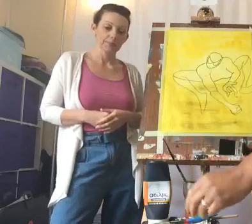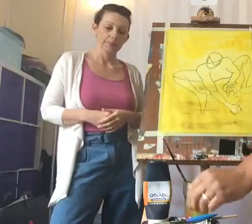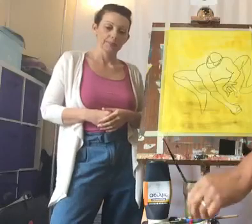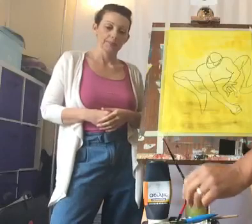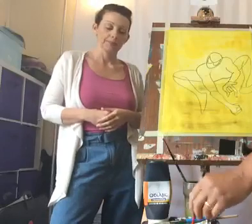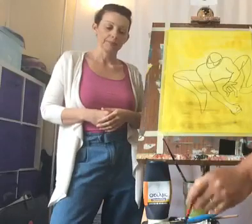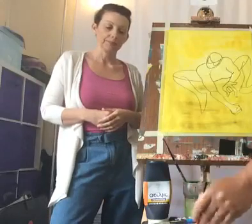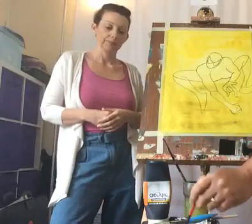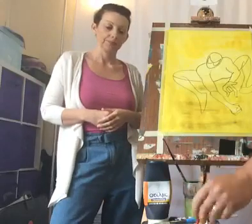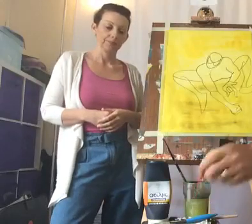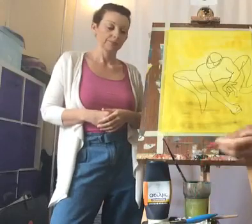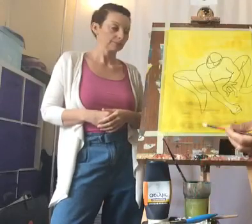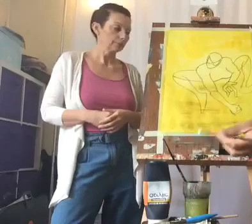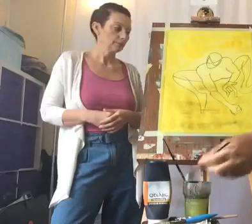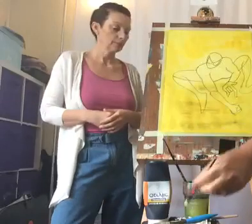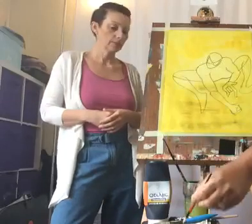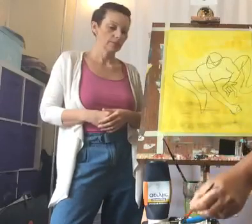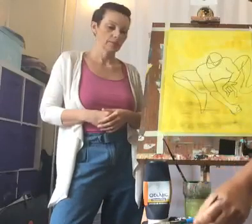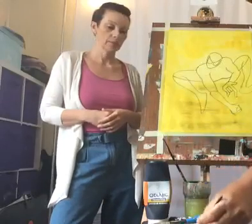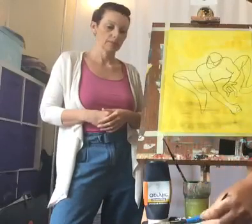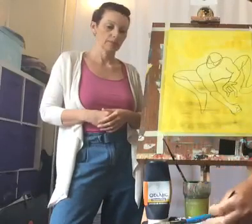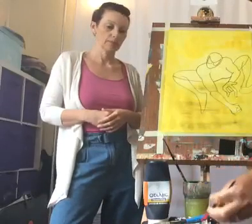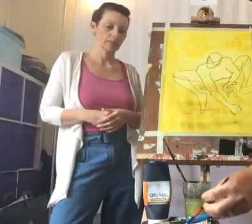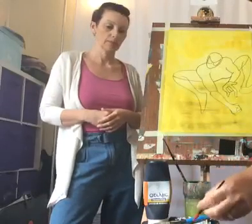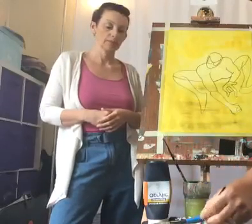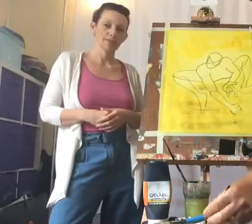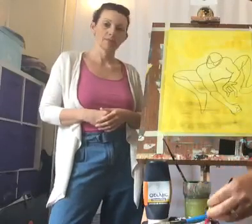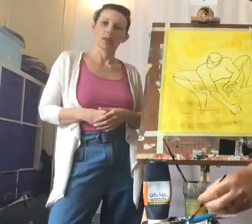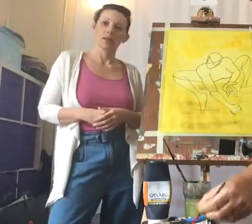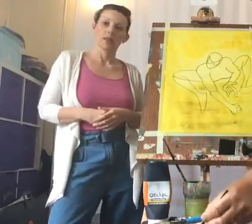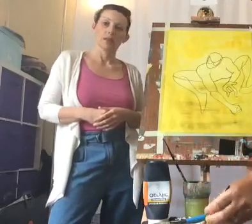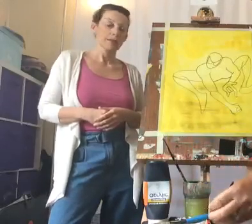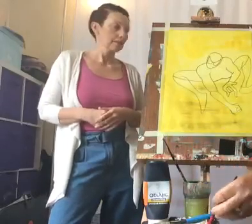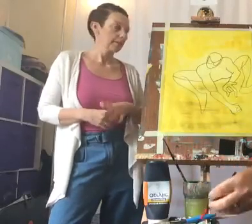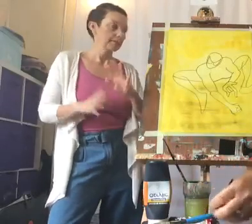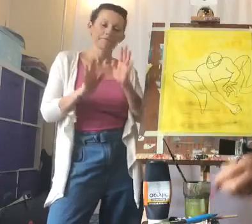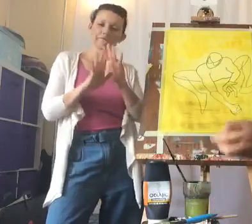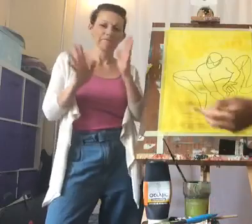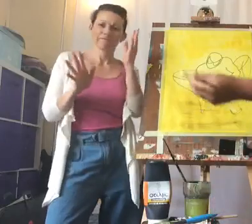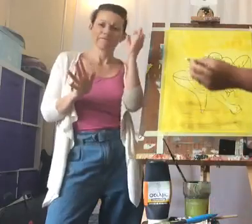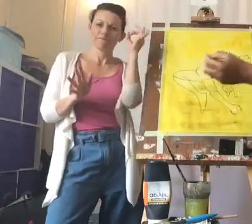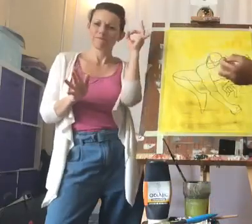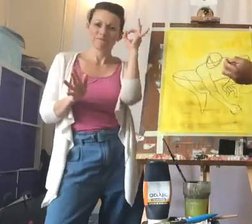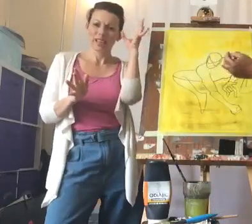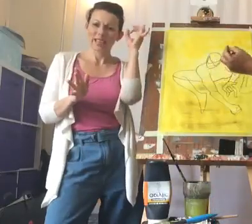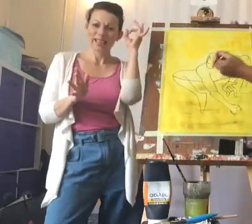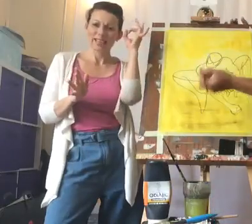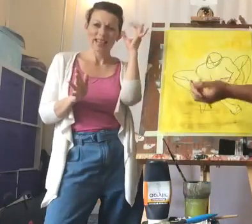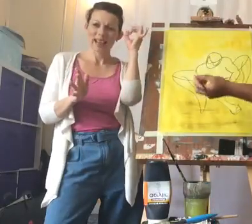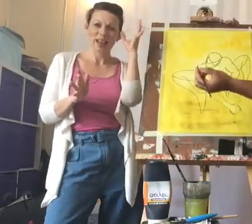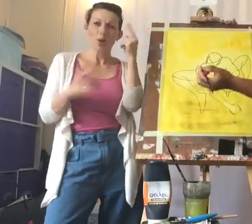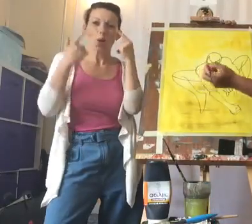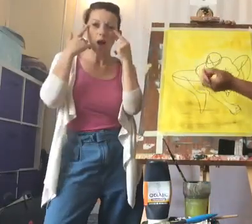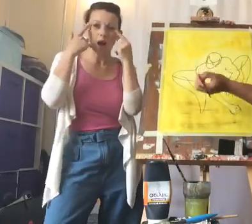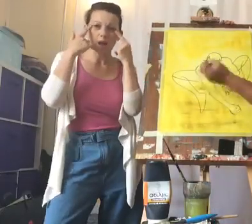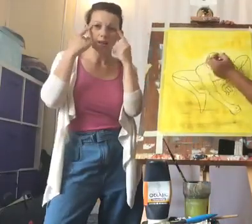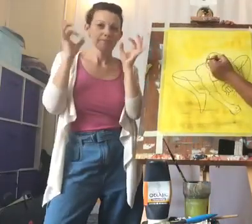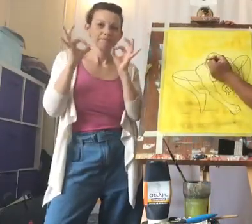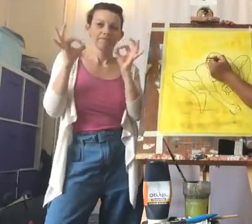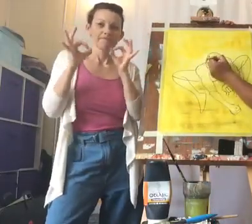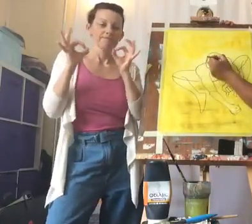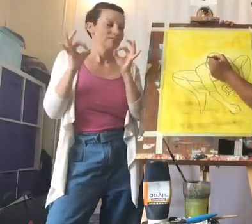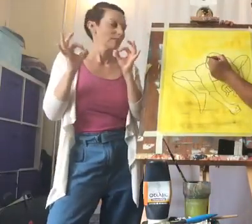white. Because Spider-Man does not have yellow eyes. Although he could do. But he doesn't this